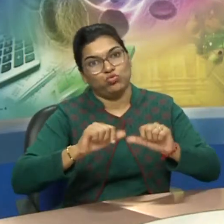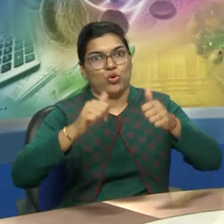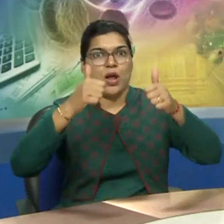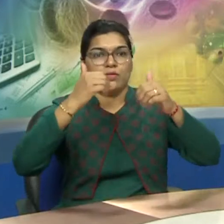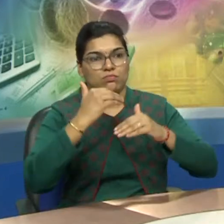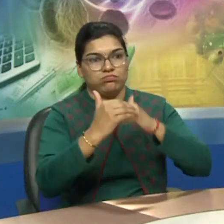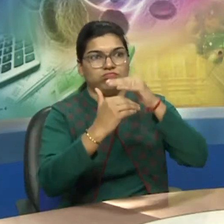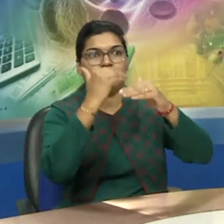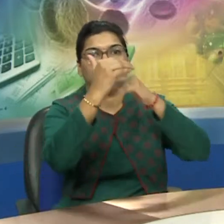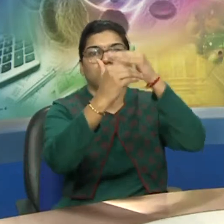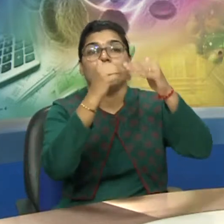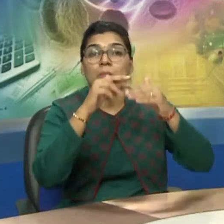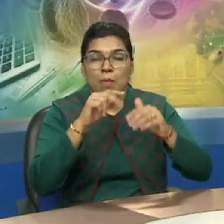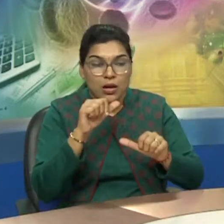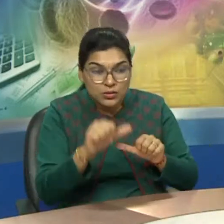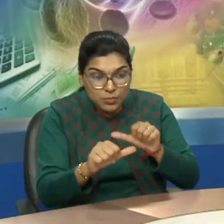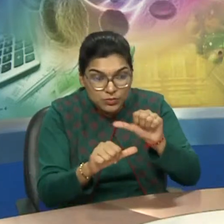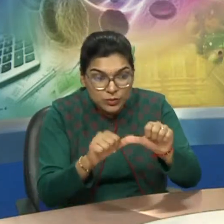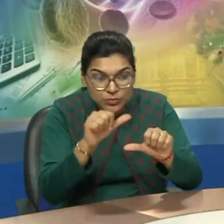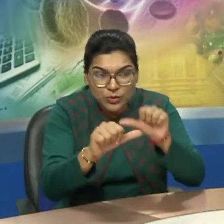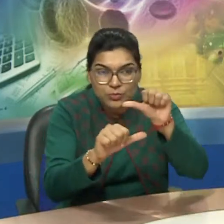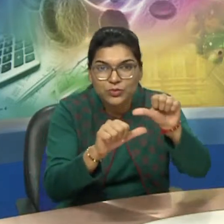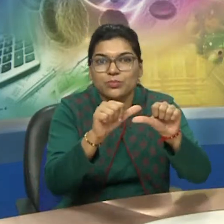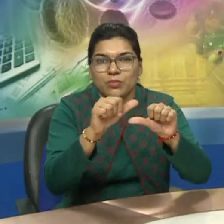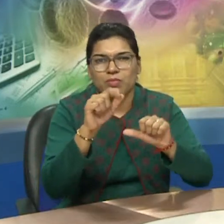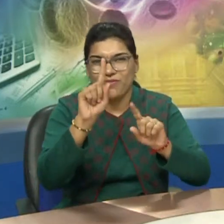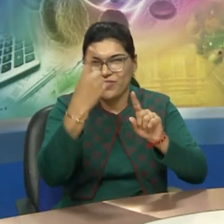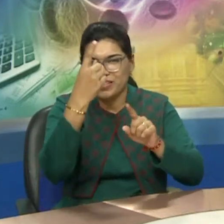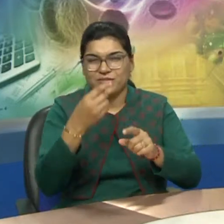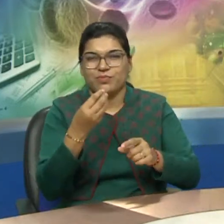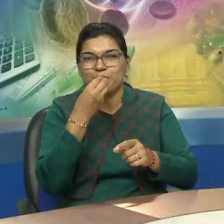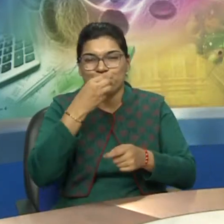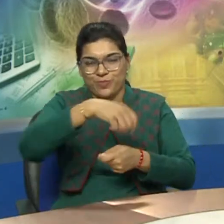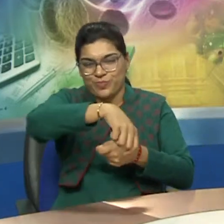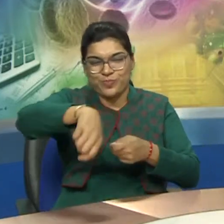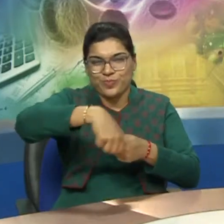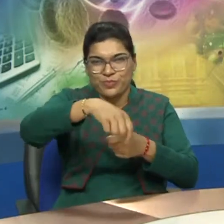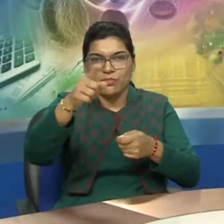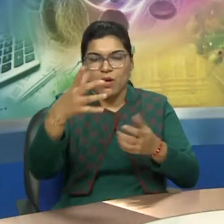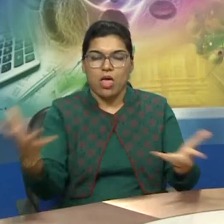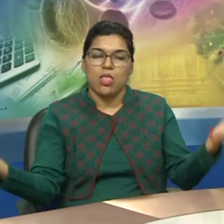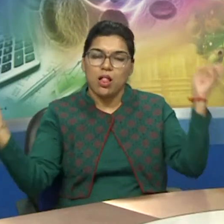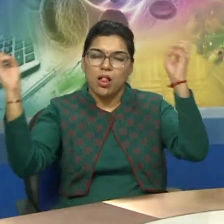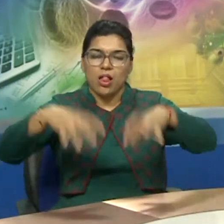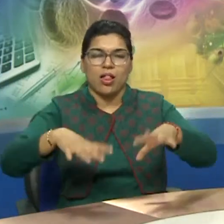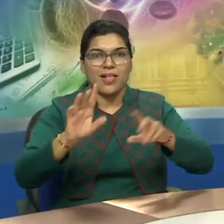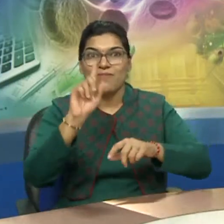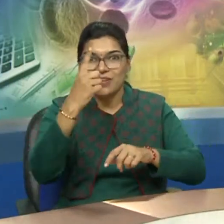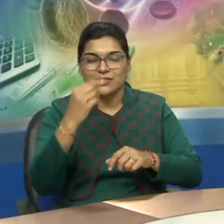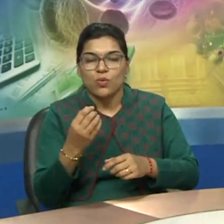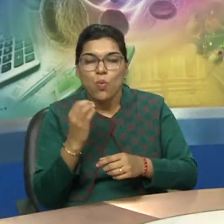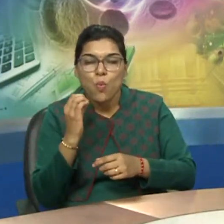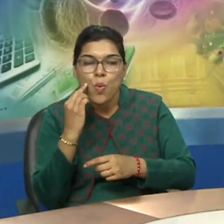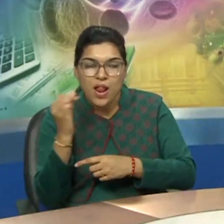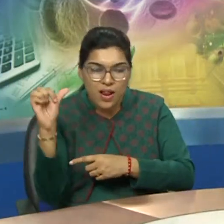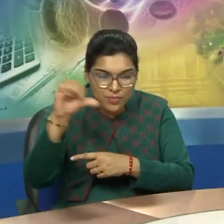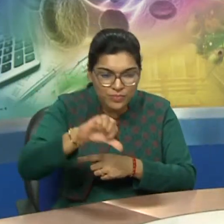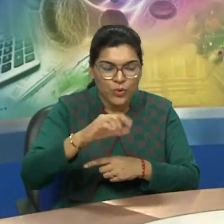So following some procedure in a proper manner is important. So it has the sequence, like first we do this, then after that we should do